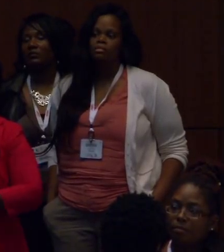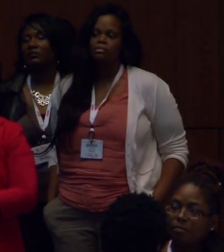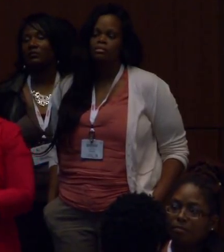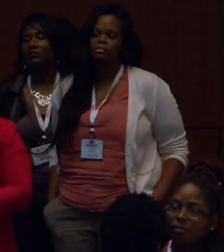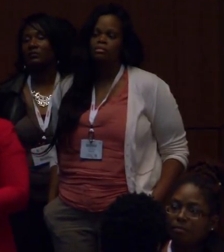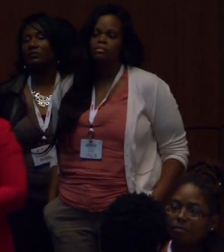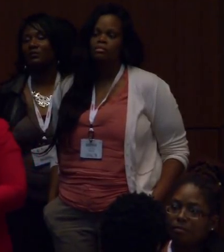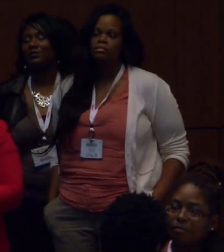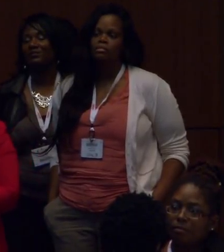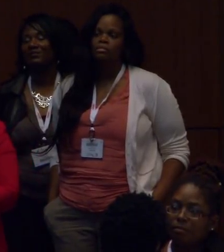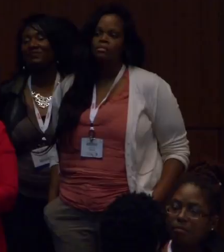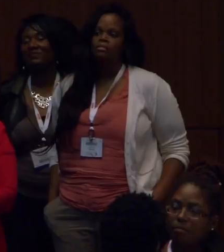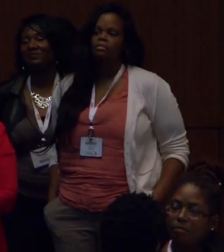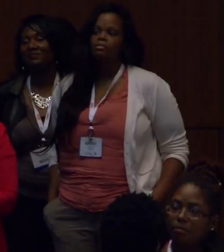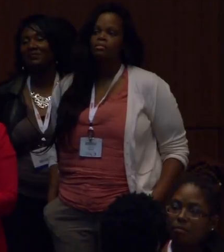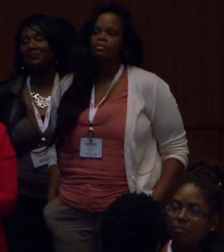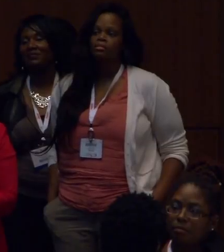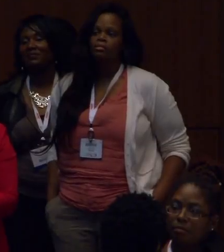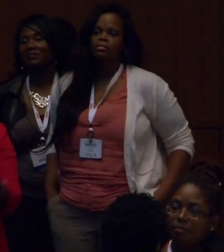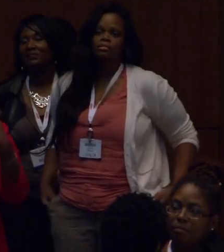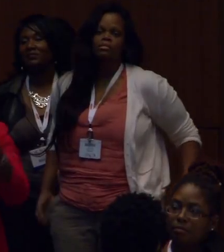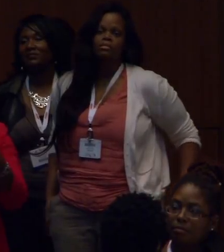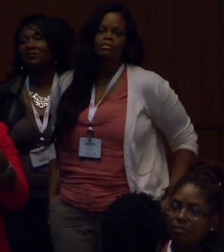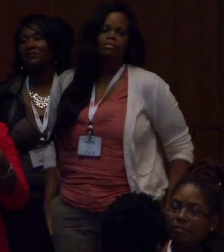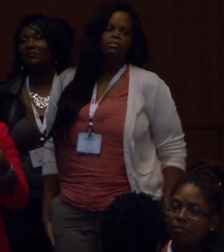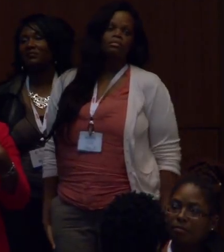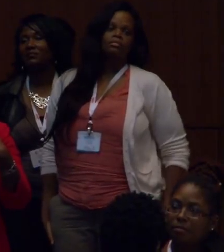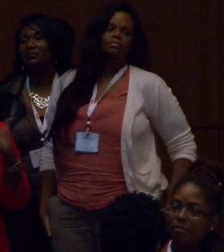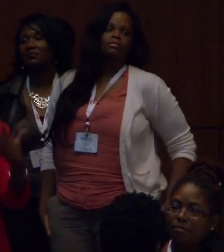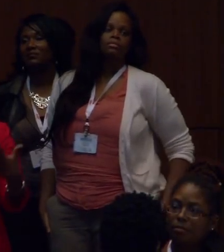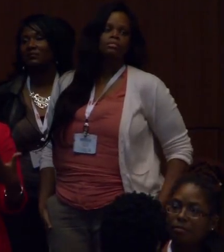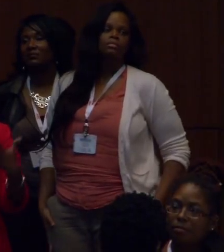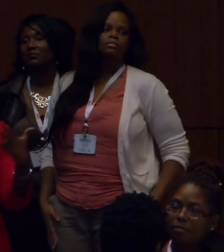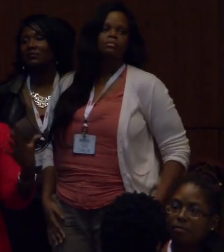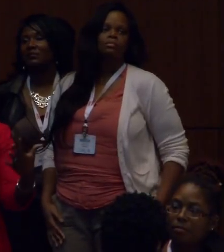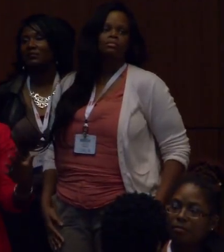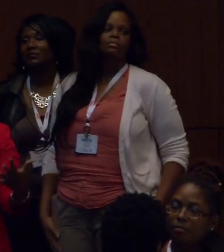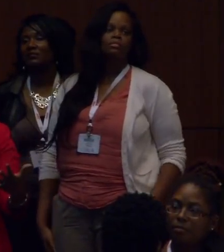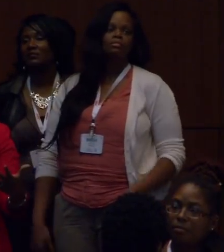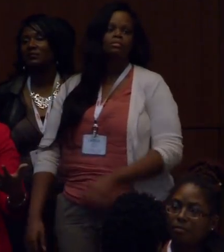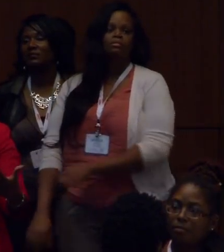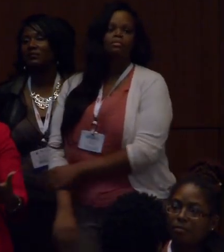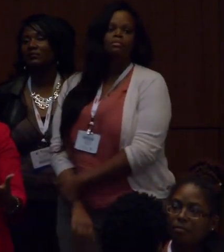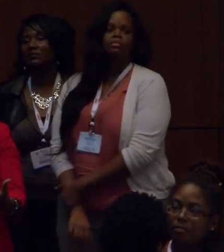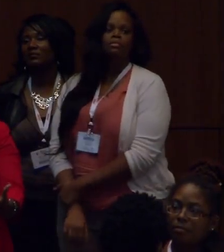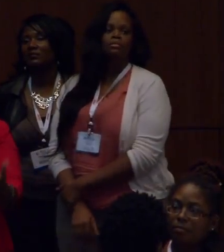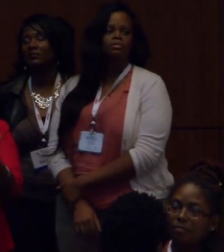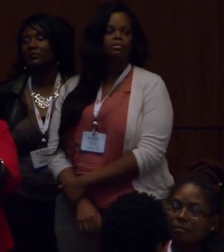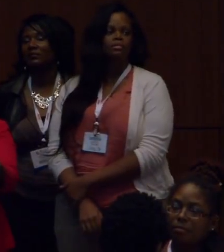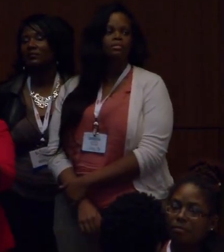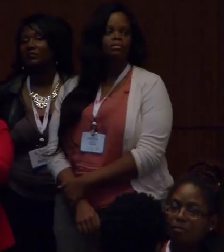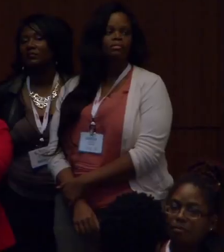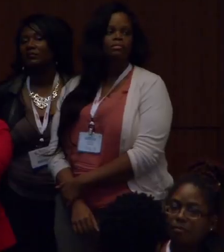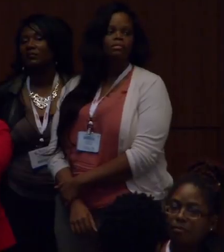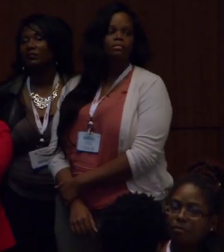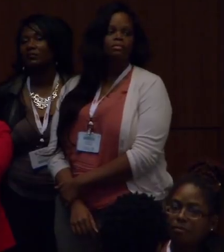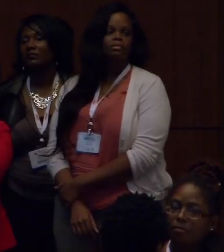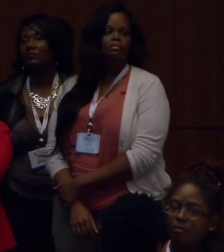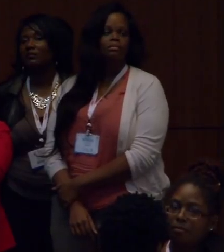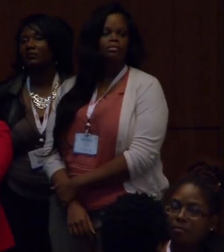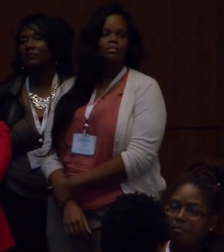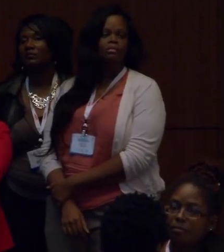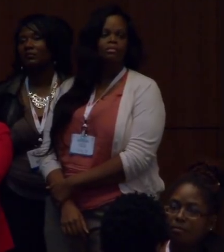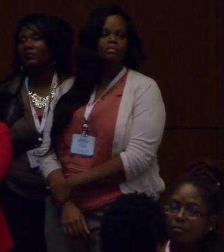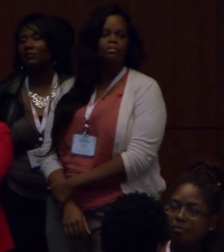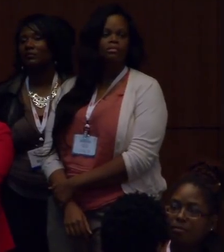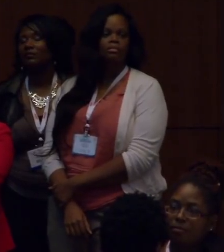not mastered being more outgoing and sharing who I am with other people. Oh. So if I've